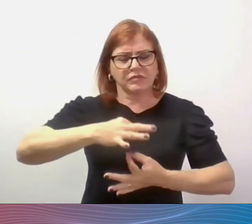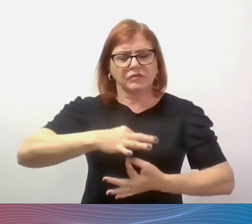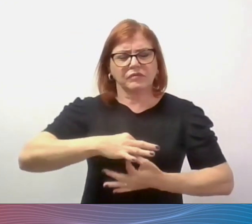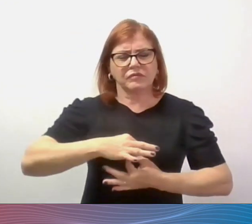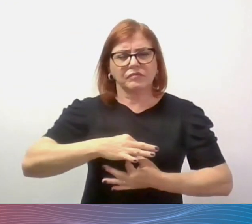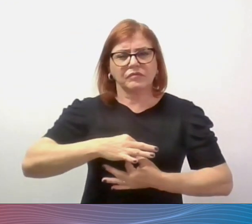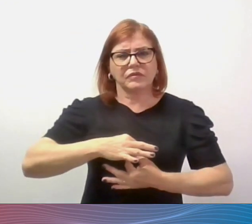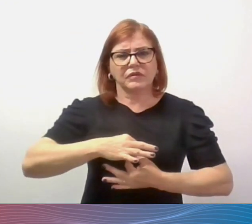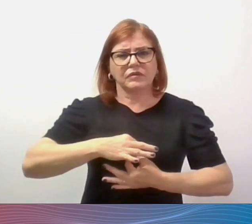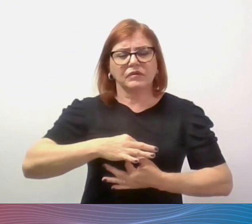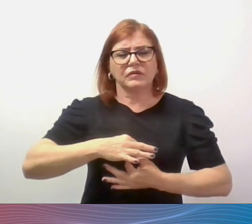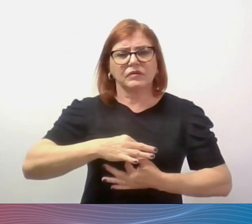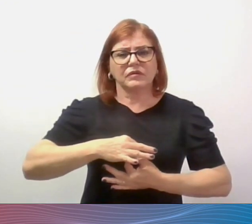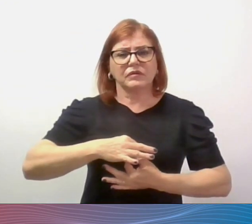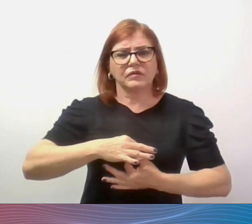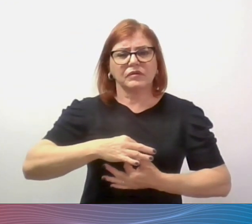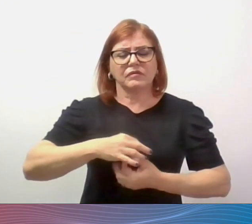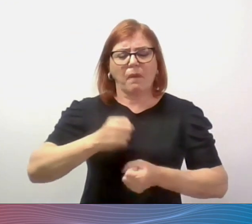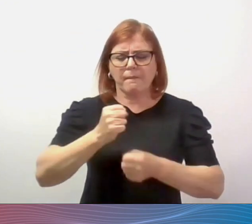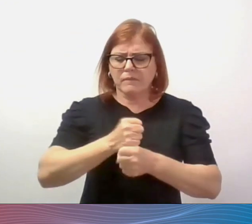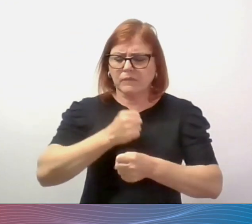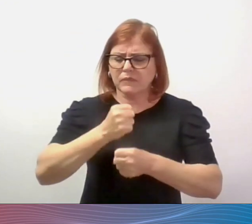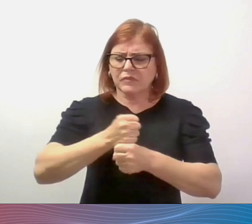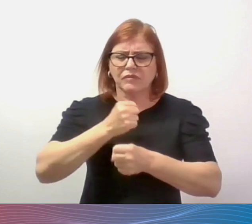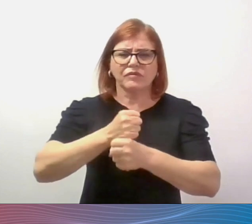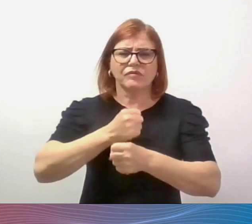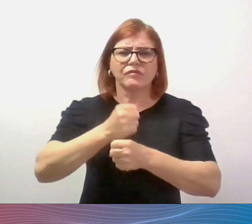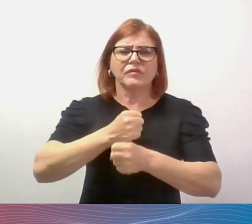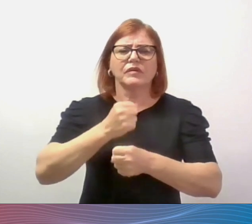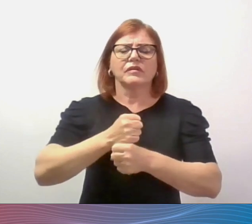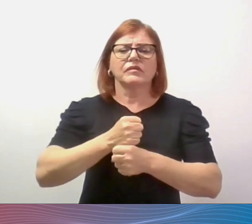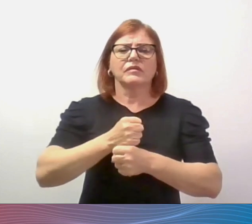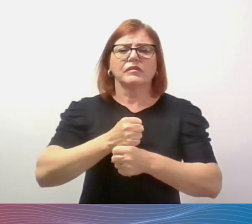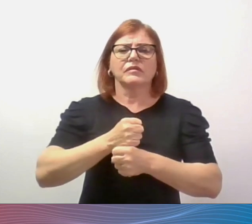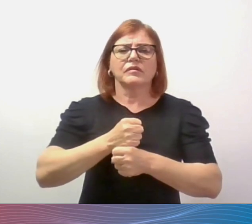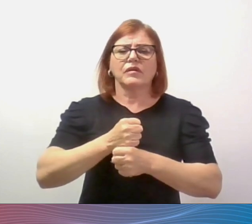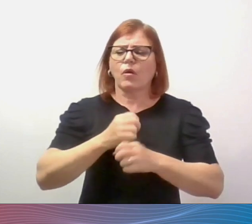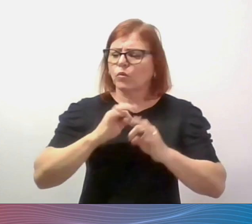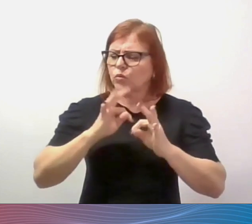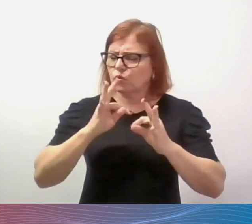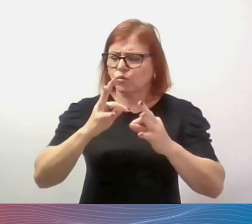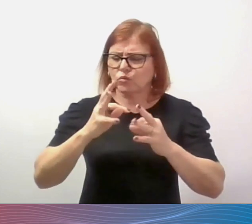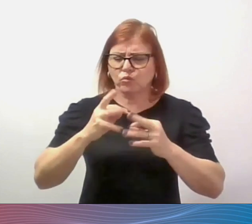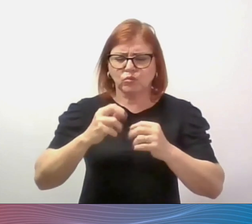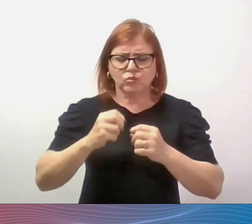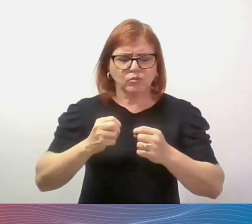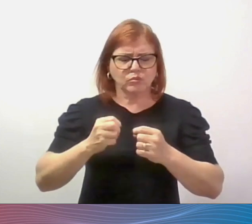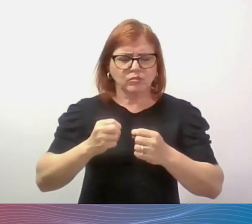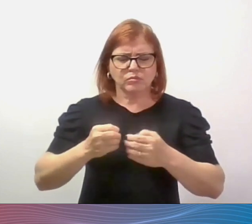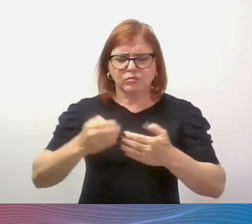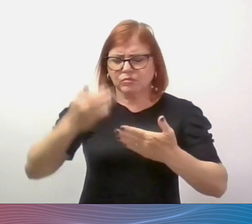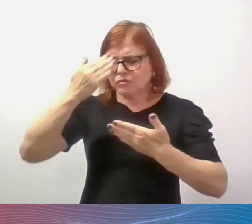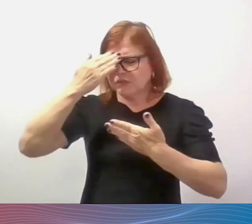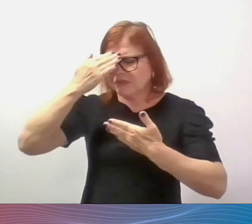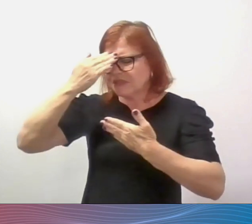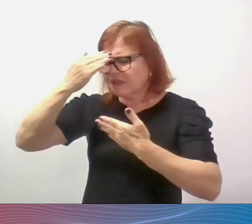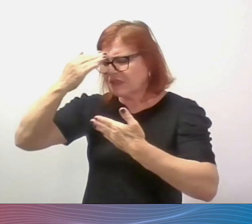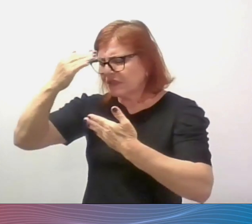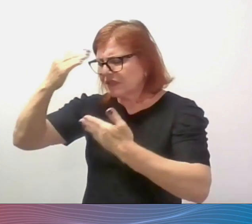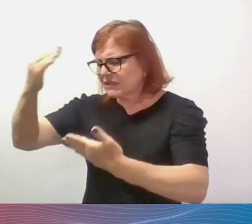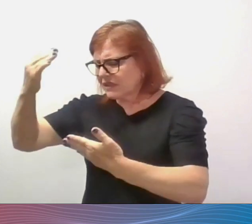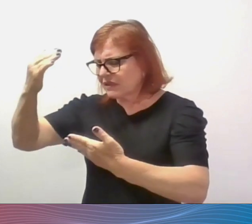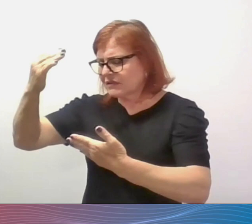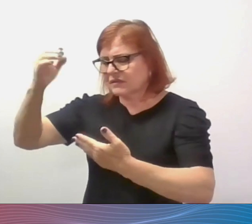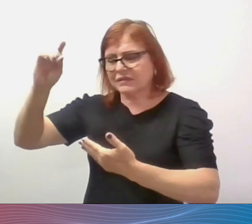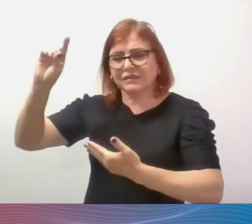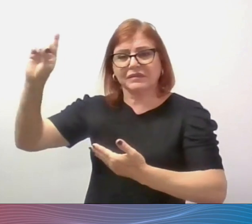Para edificação. For the building. Irmãos, isso tudo é motivo de muitas graças a Deus. This is enough reason for